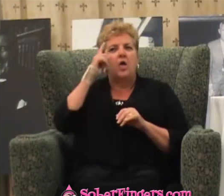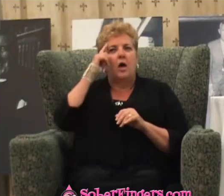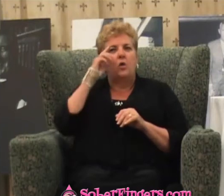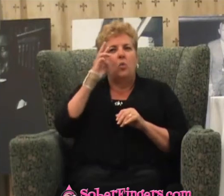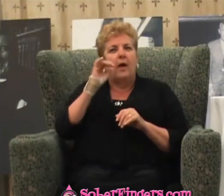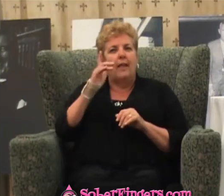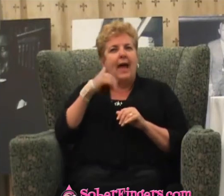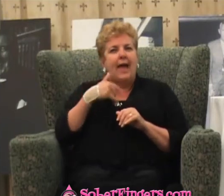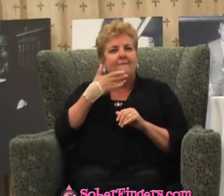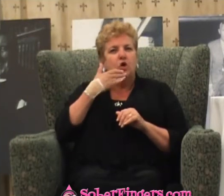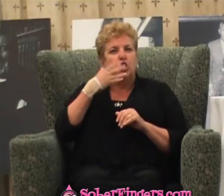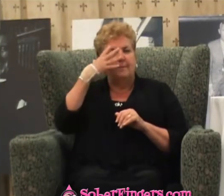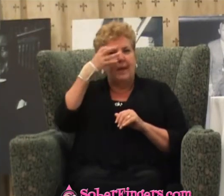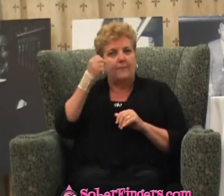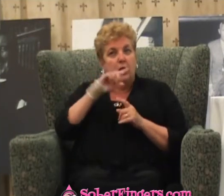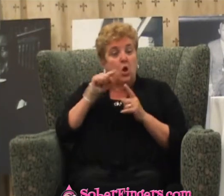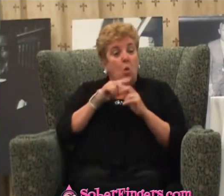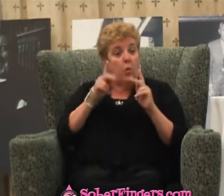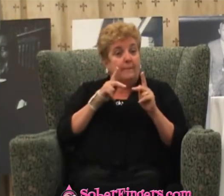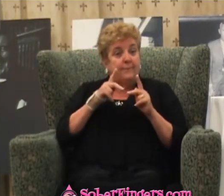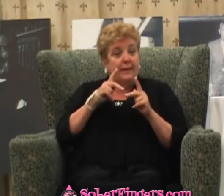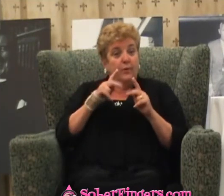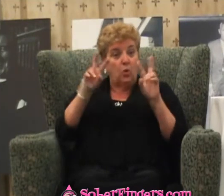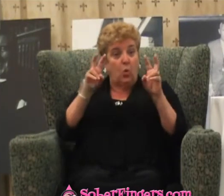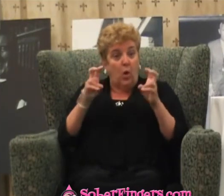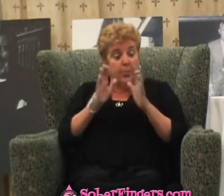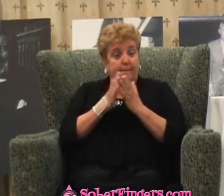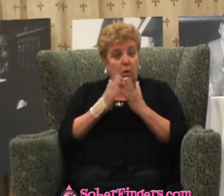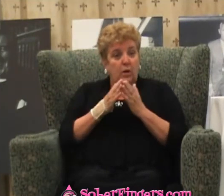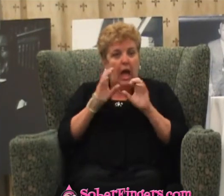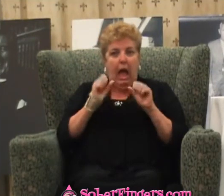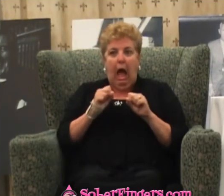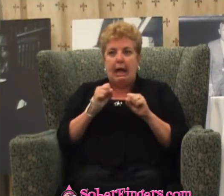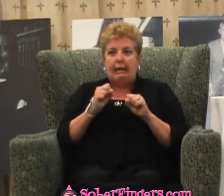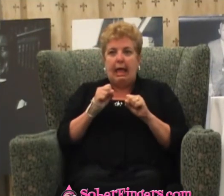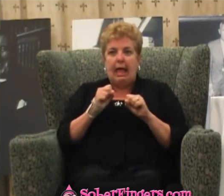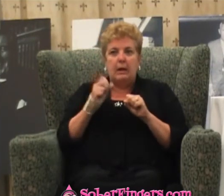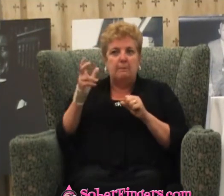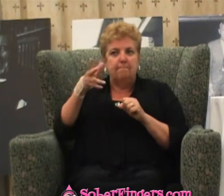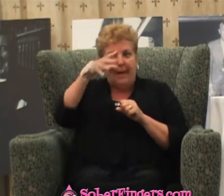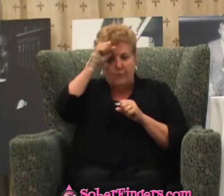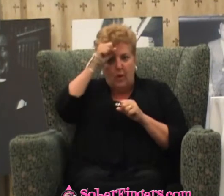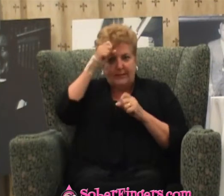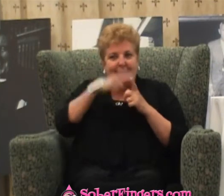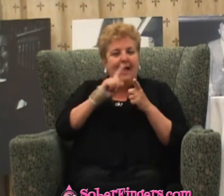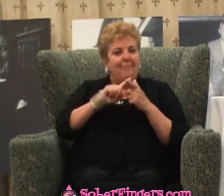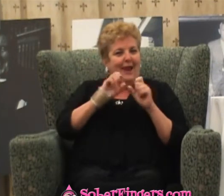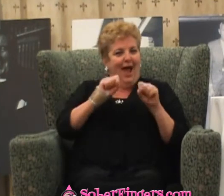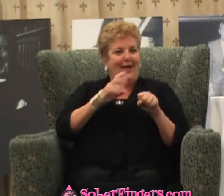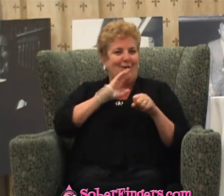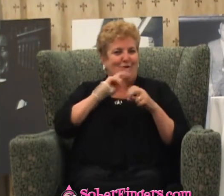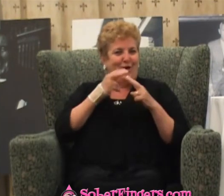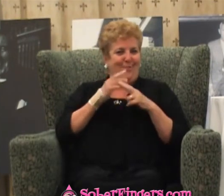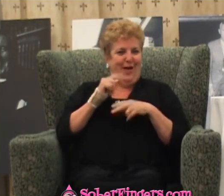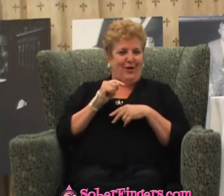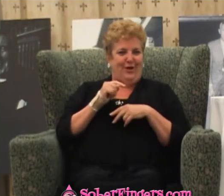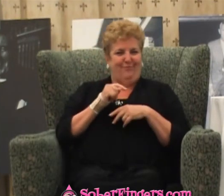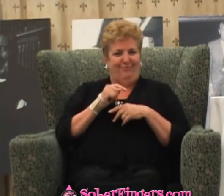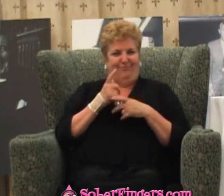memory. When people quote the book, I'll memorize it. Then I can quote it back, and it'll sound like I'm reading it, because they're probably only quoting the important stuff, you